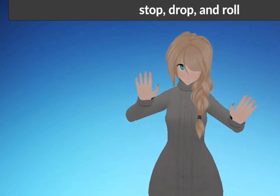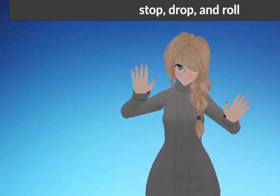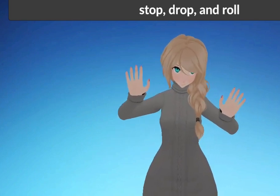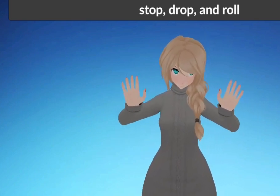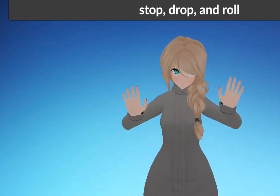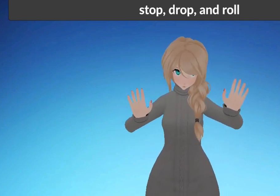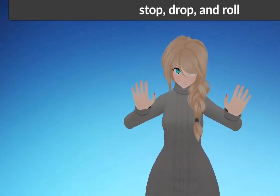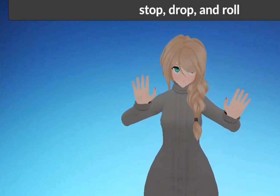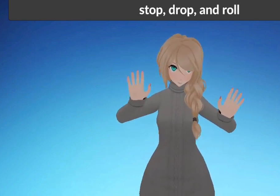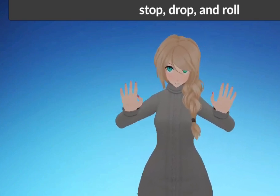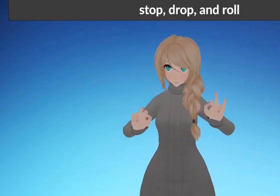Yeah.